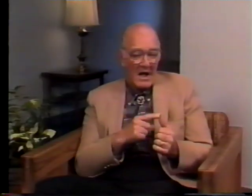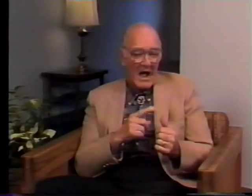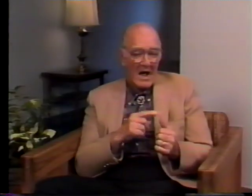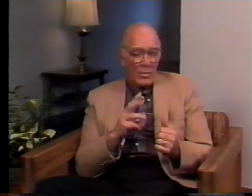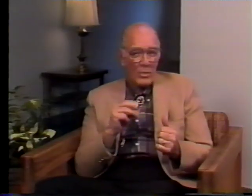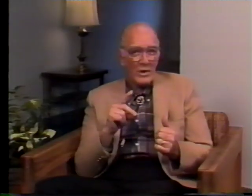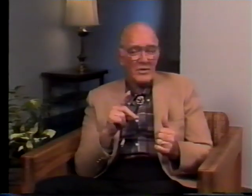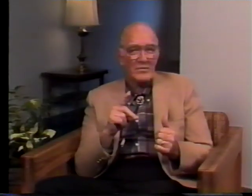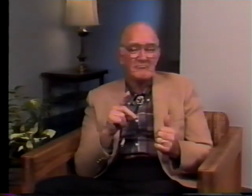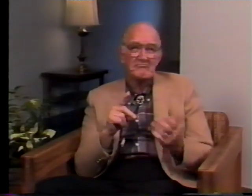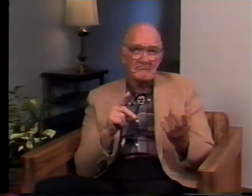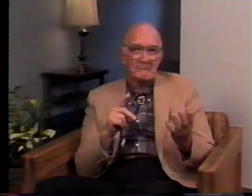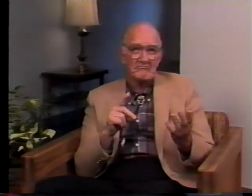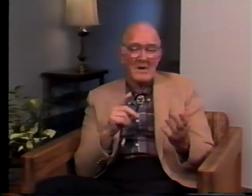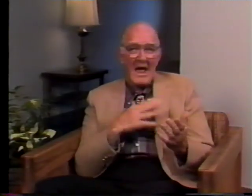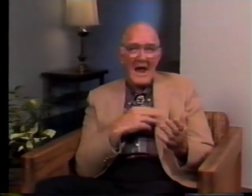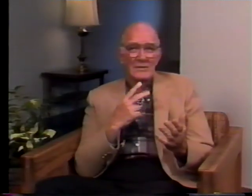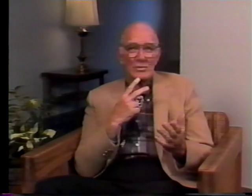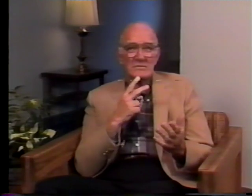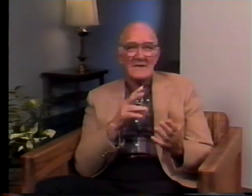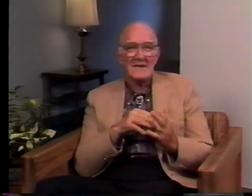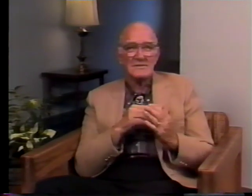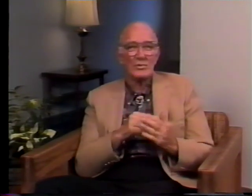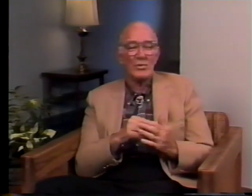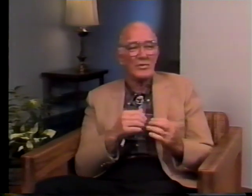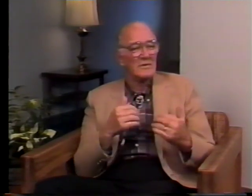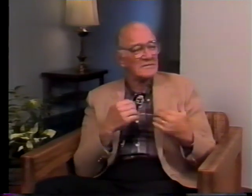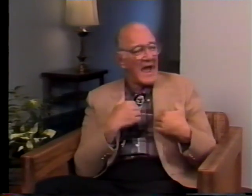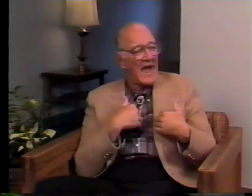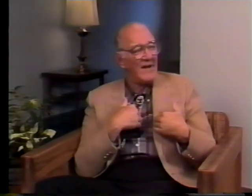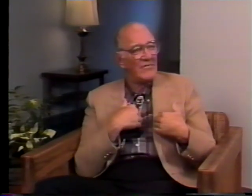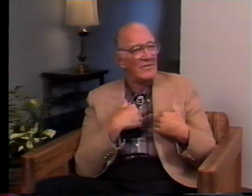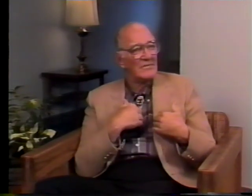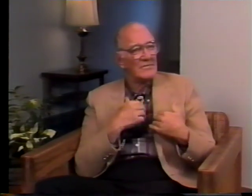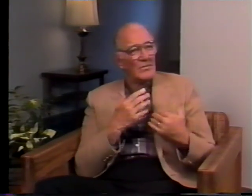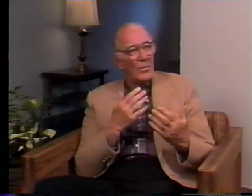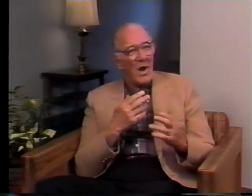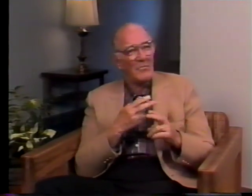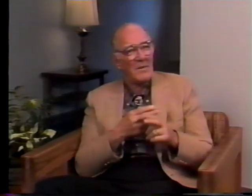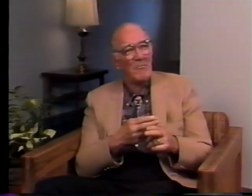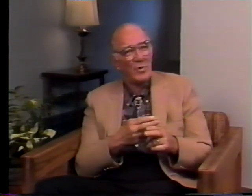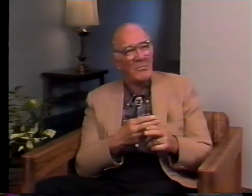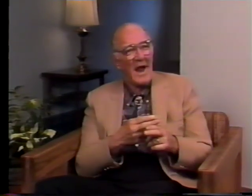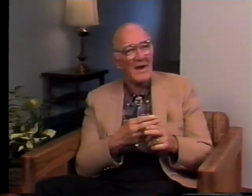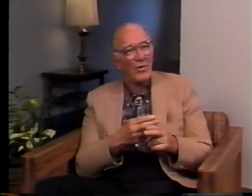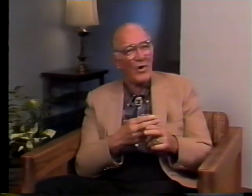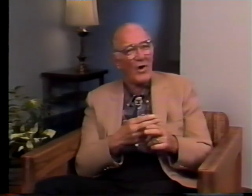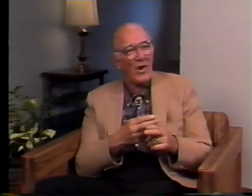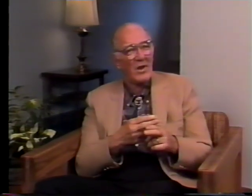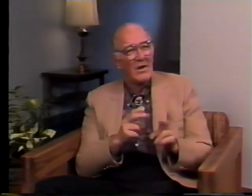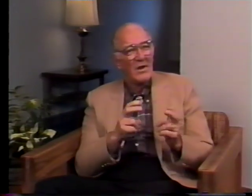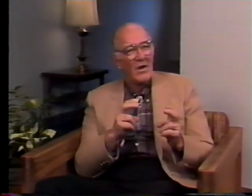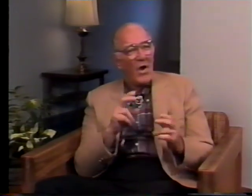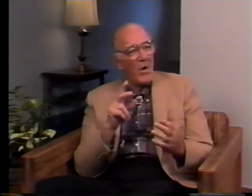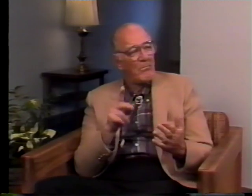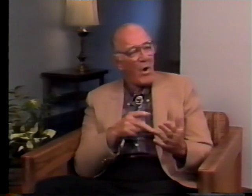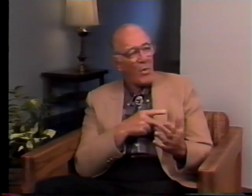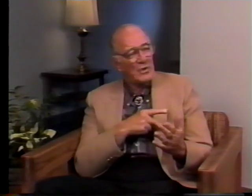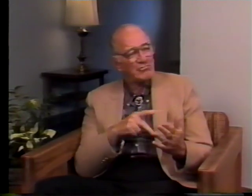I would like to see students have what you might call a